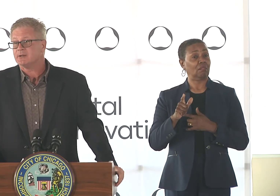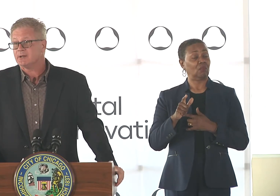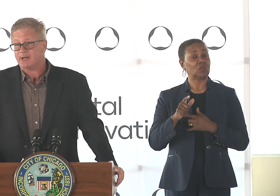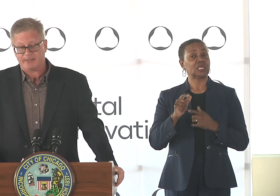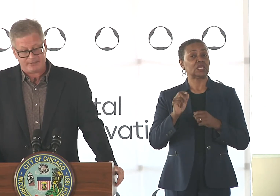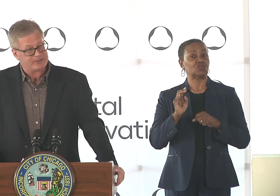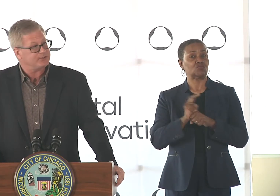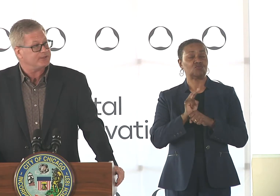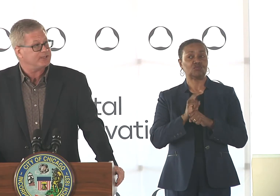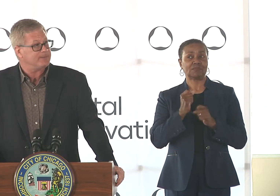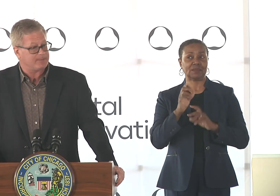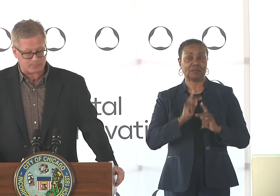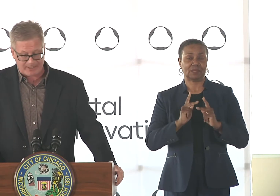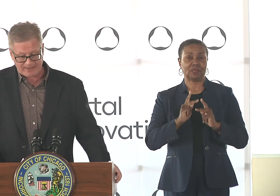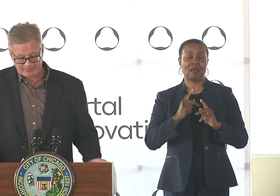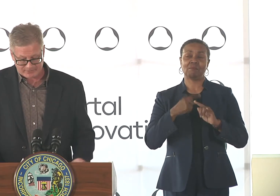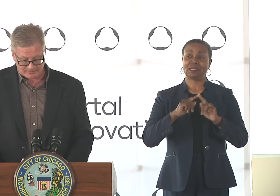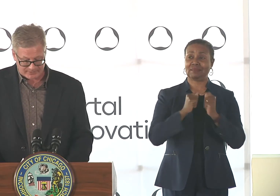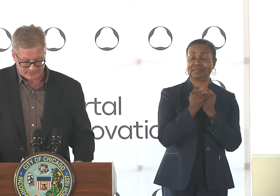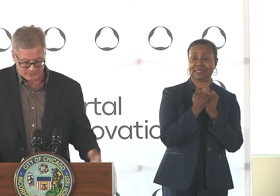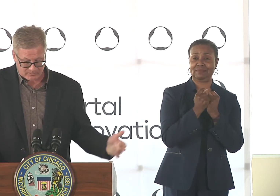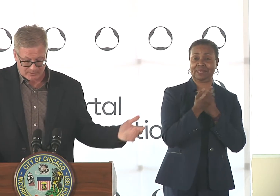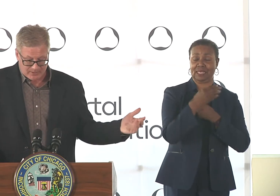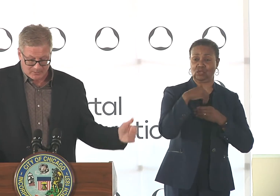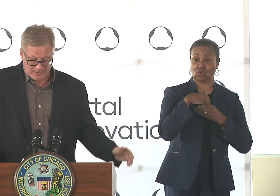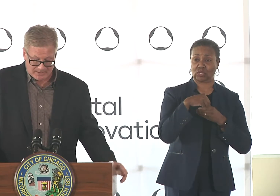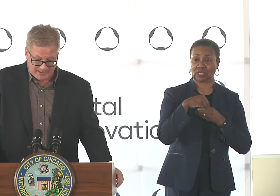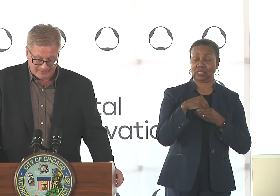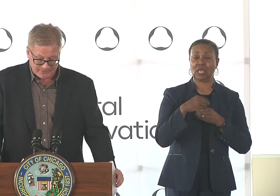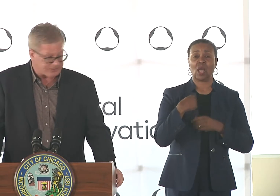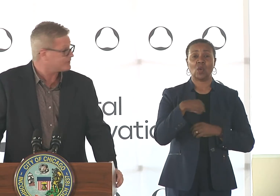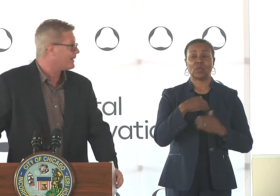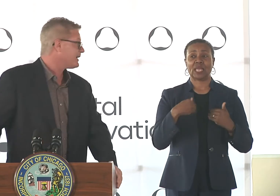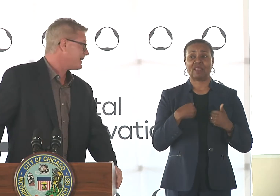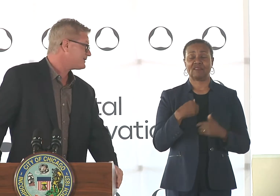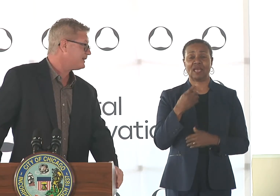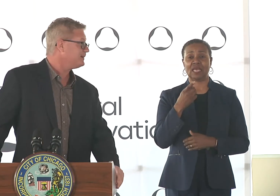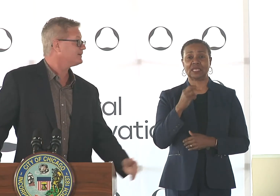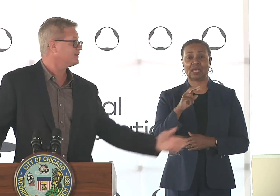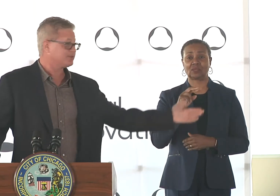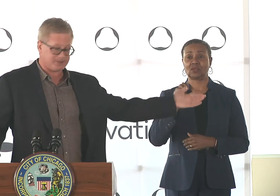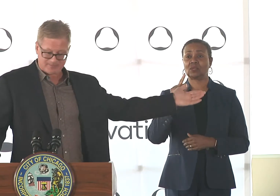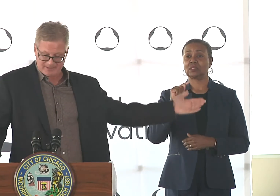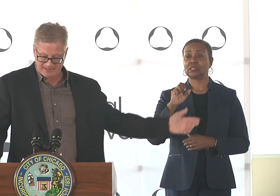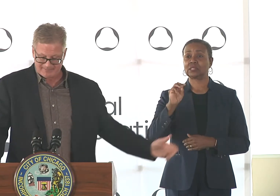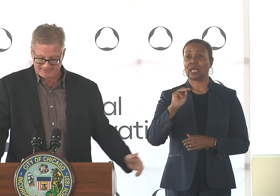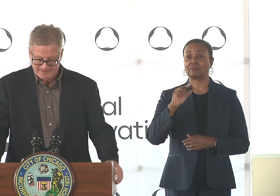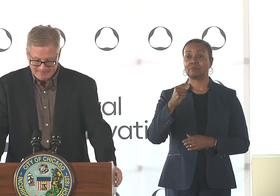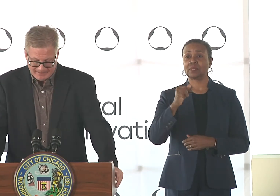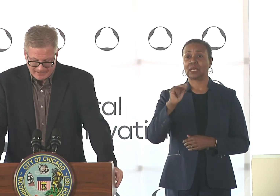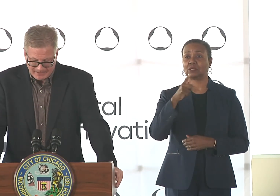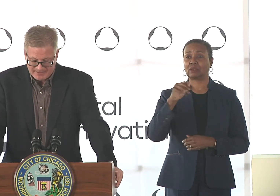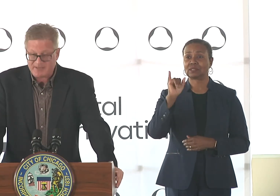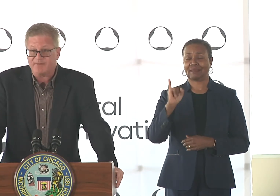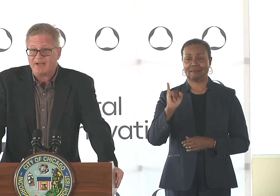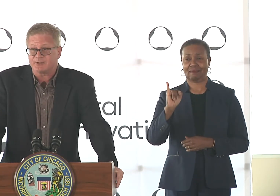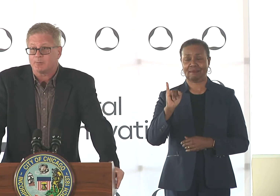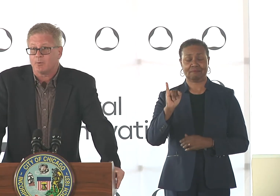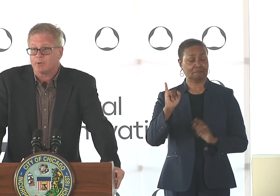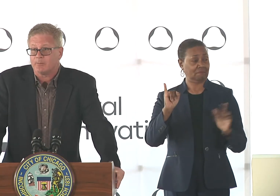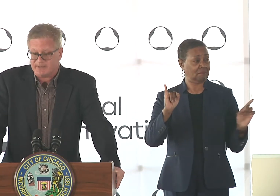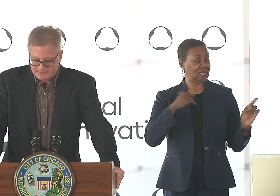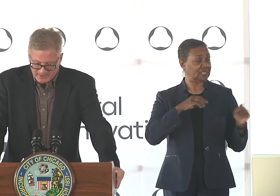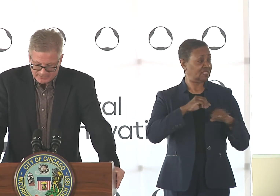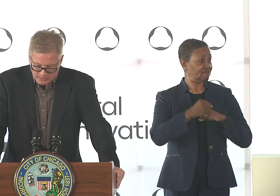advisors in addition to the team members we have internally. And so we have Dr. Tom Guyowski, who's here to my left. He's an advisor